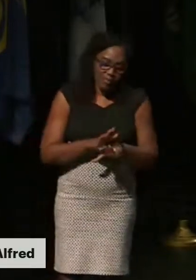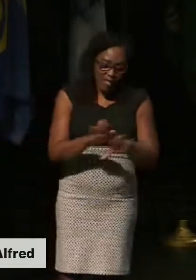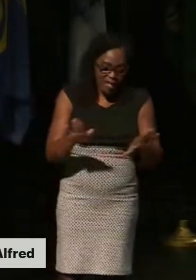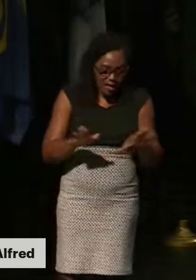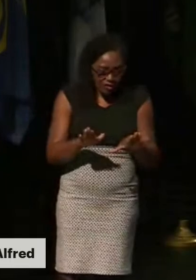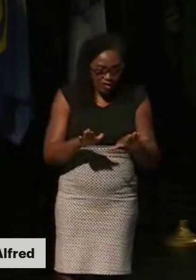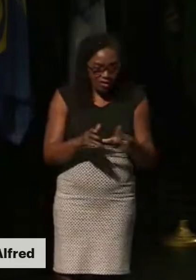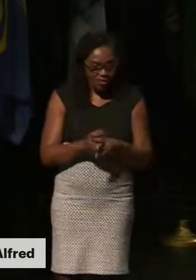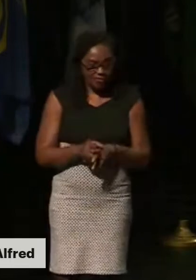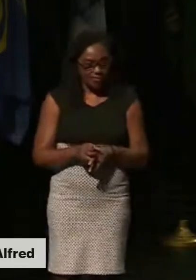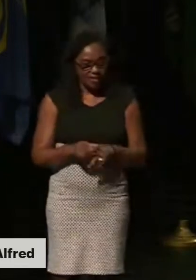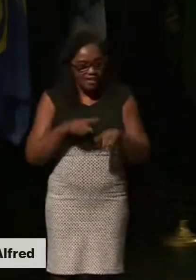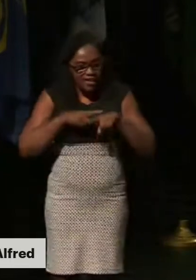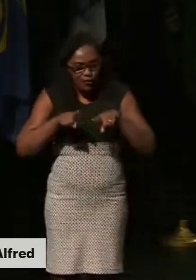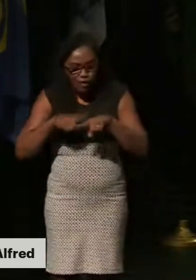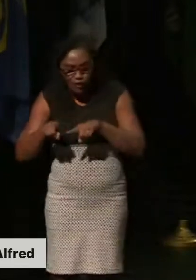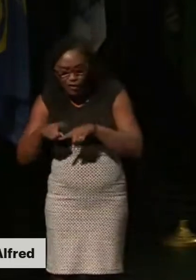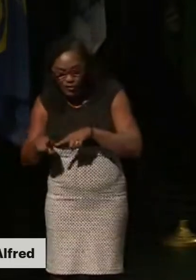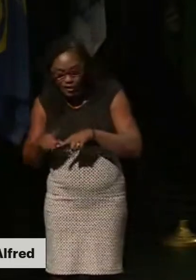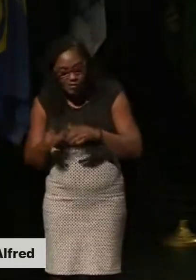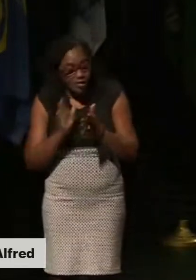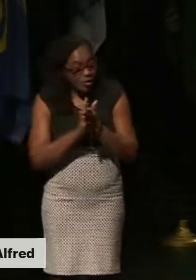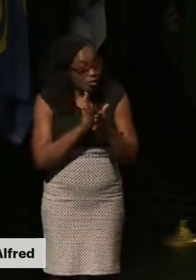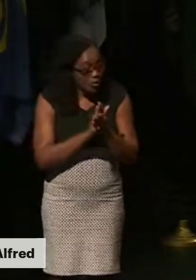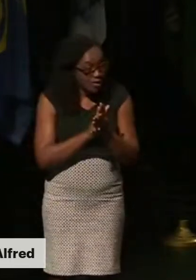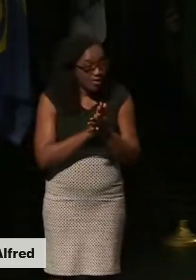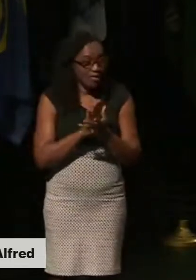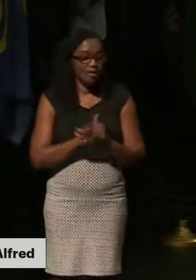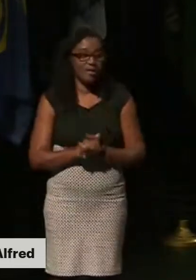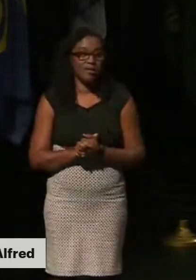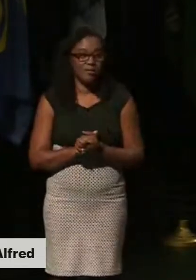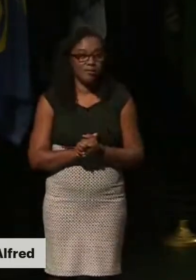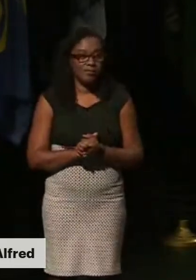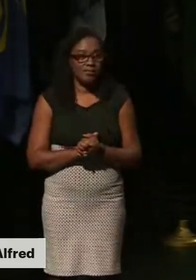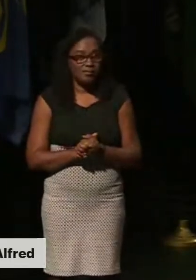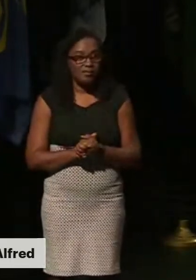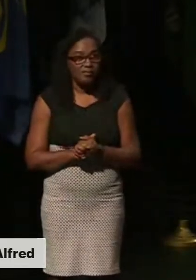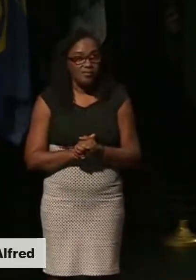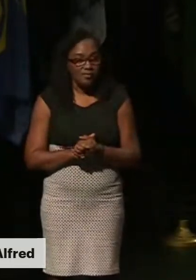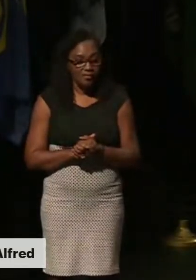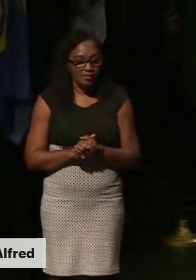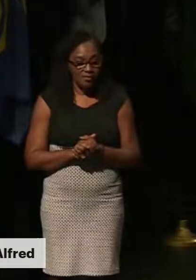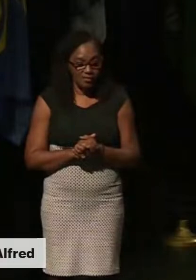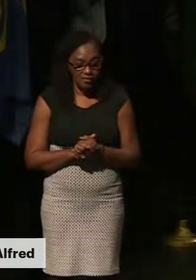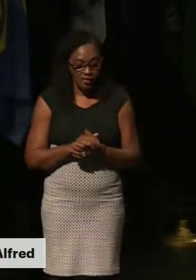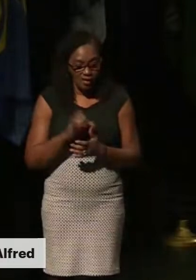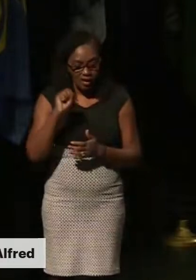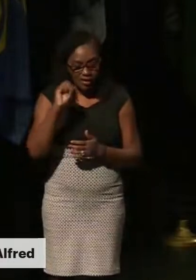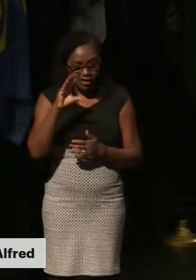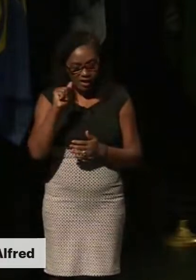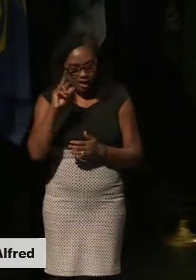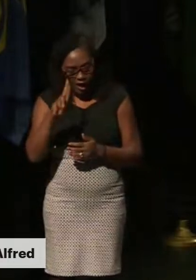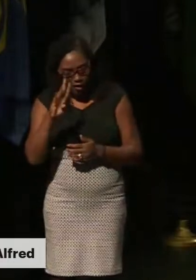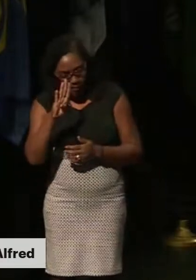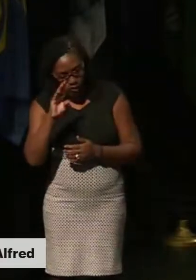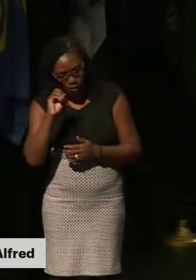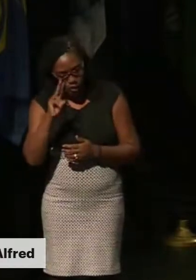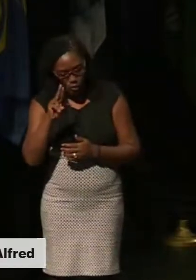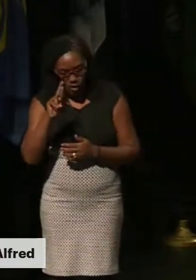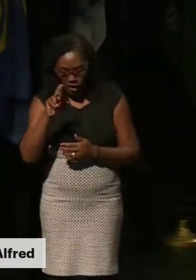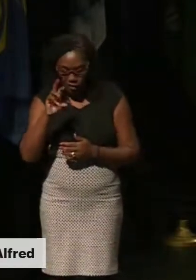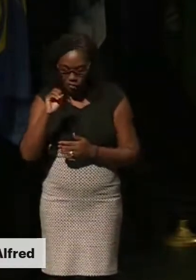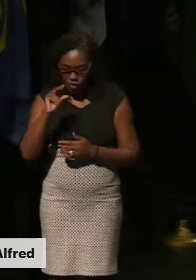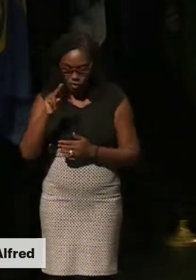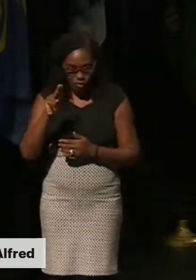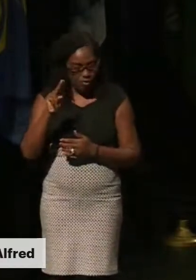of institutions, including Scarborough Methodist Primary School, Scarborough Secondary School,